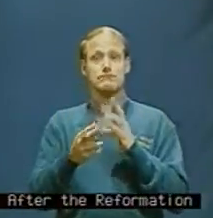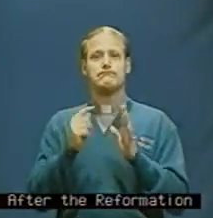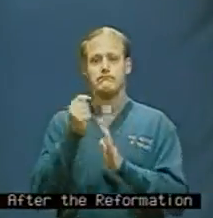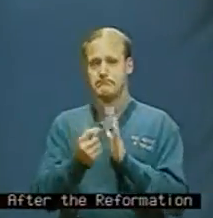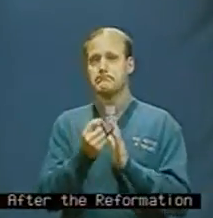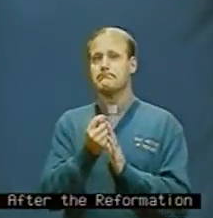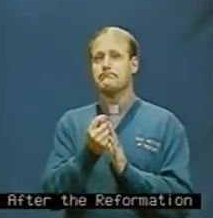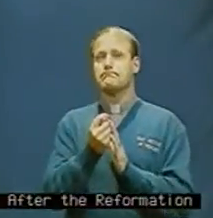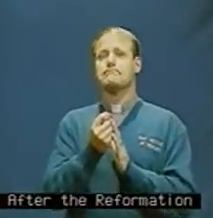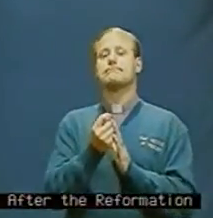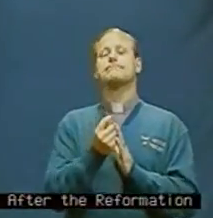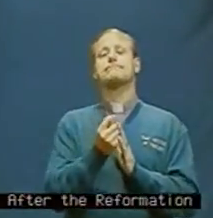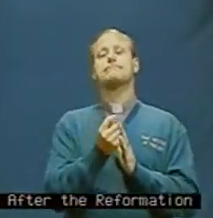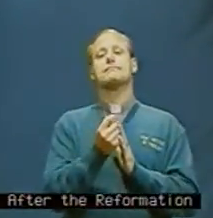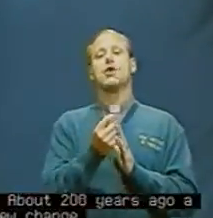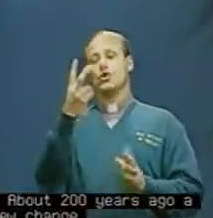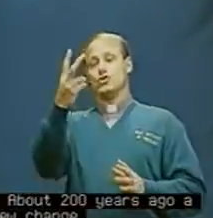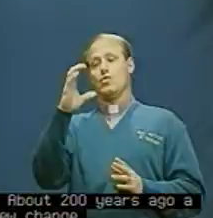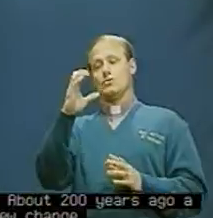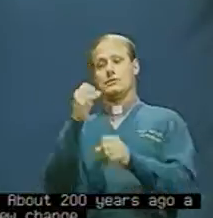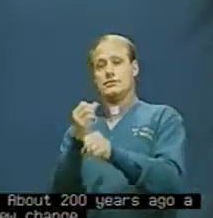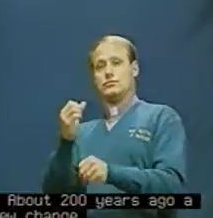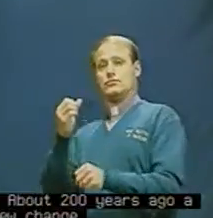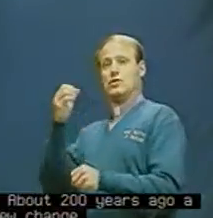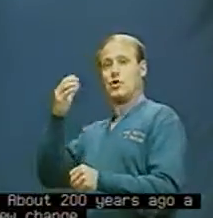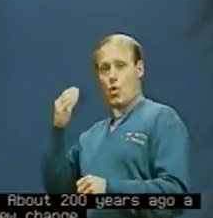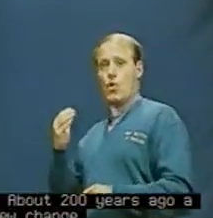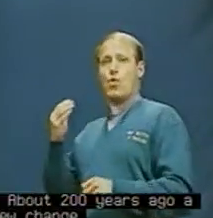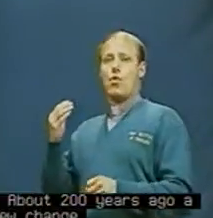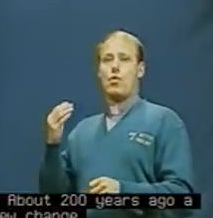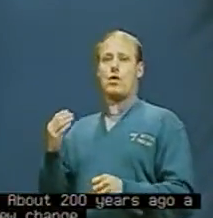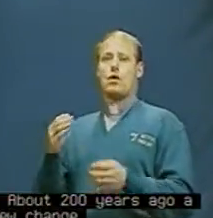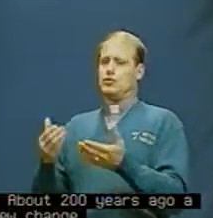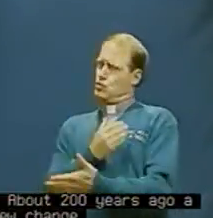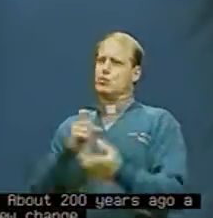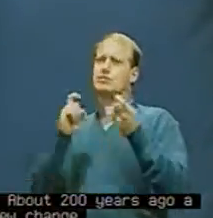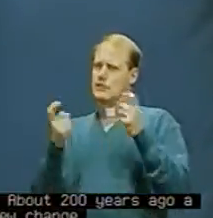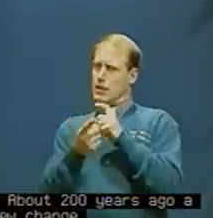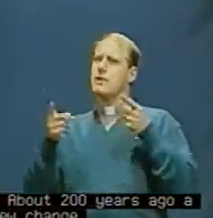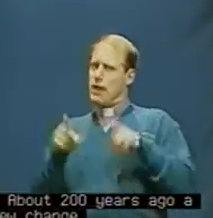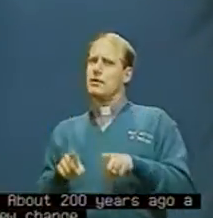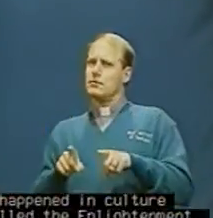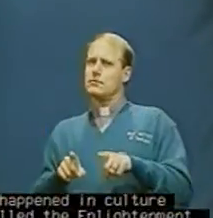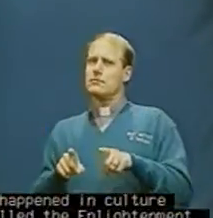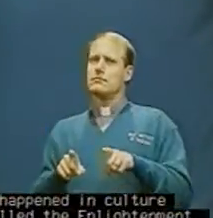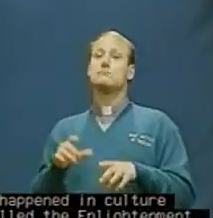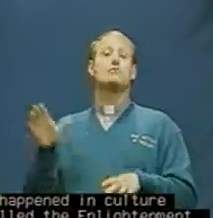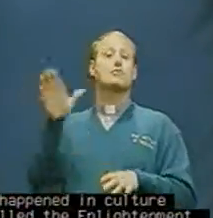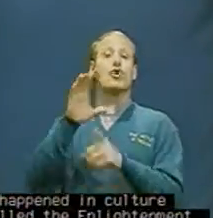After the Reformation, about 200 years ago, a new change happened in